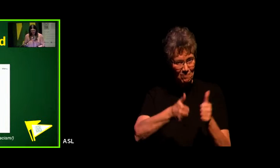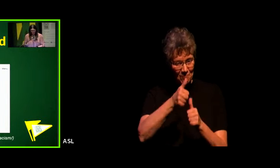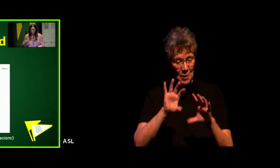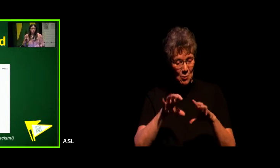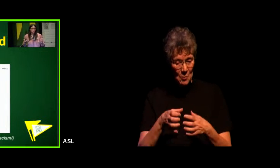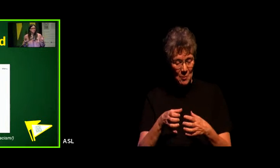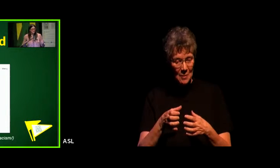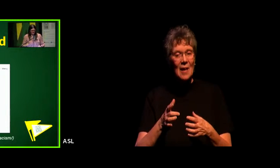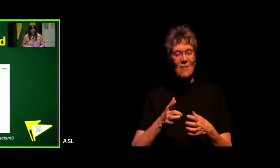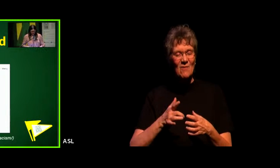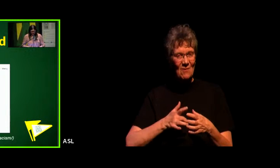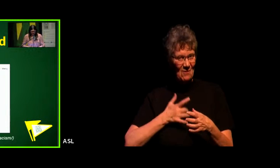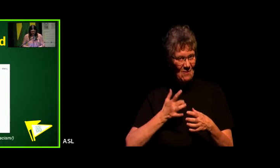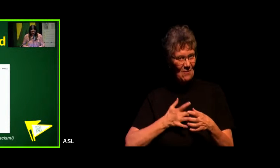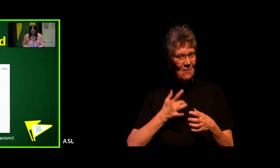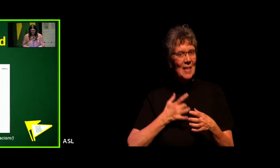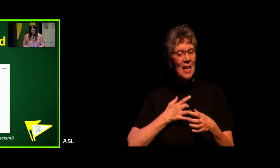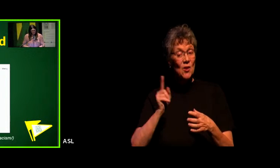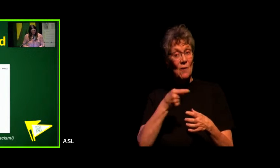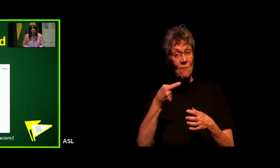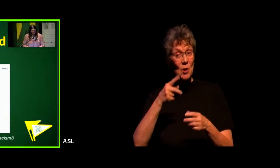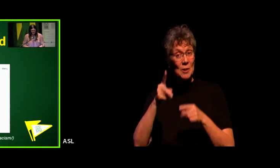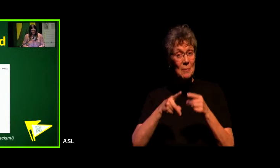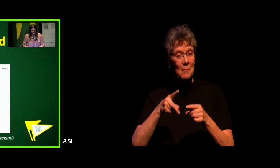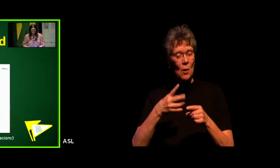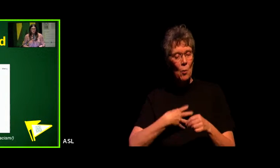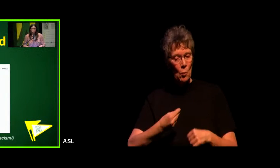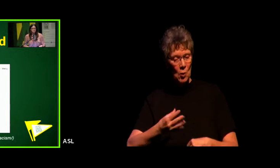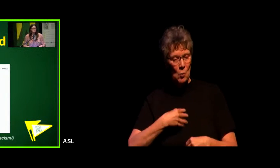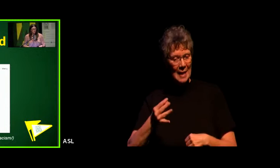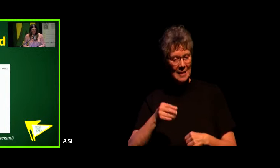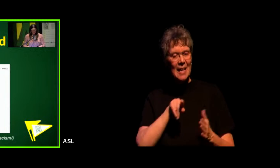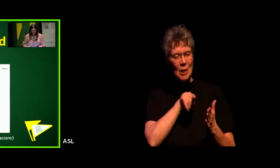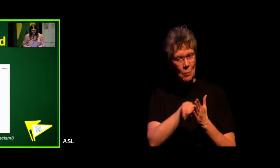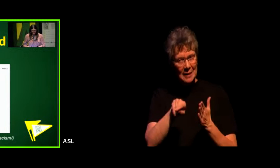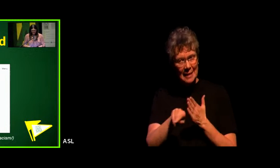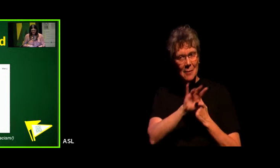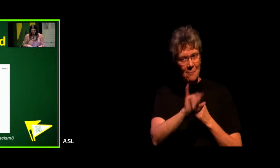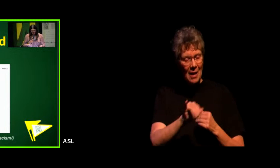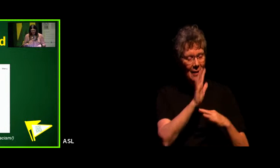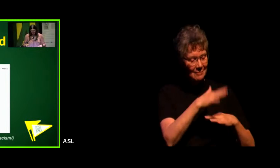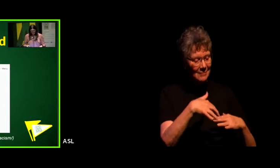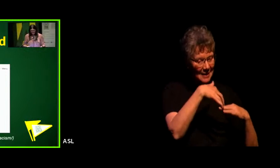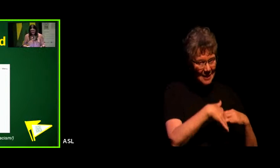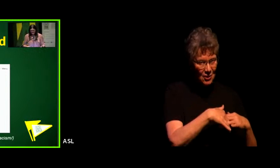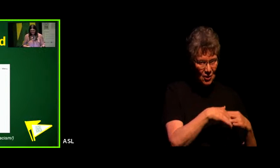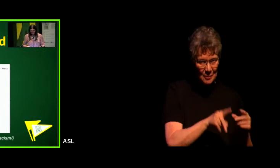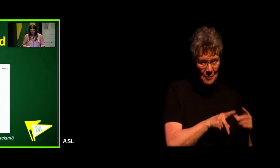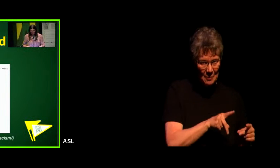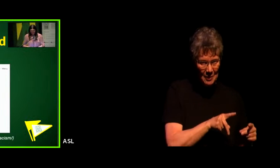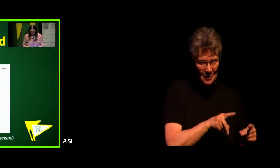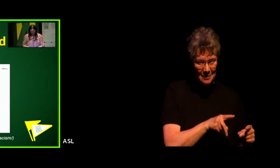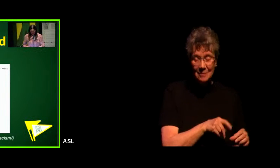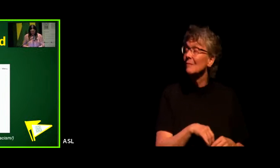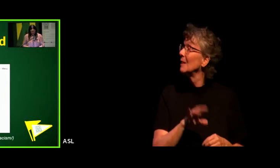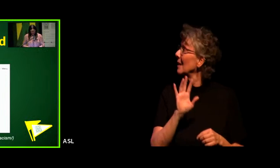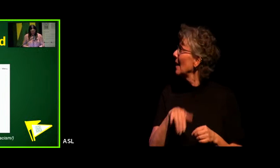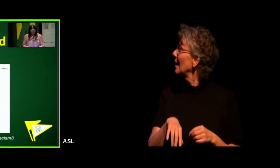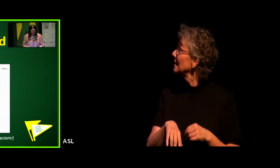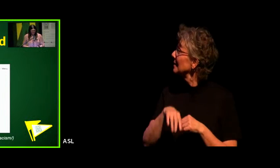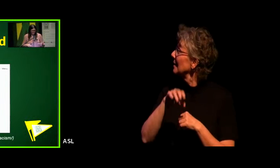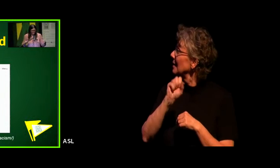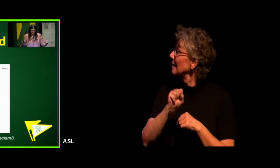that's called the white genocide theory, and the Solutrean hypothesis had been used to support it. The Solutrean hypothesis is a discredited archaeological